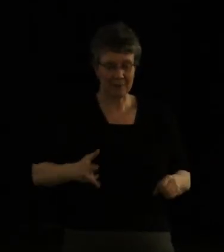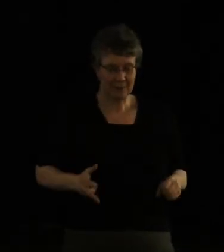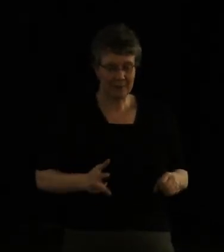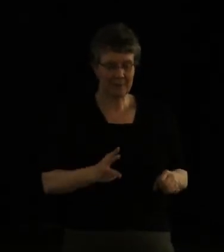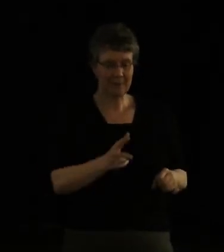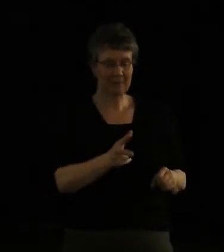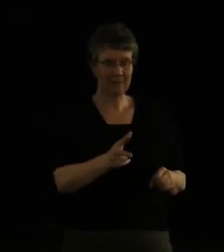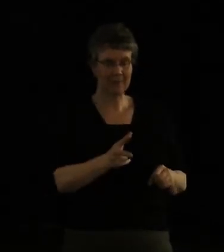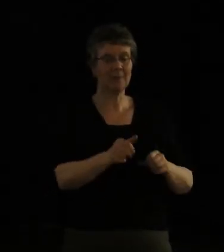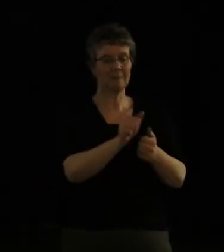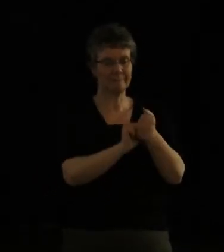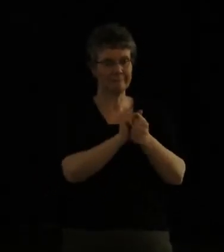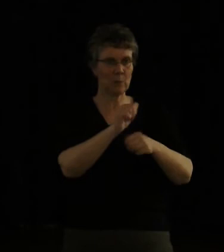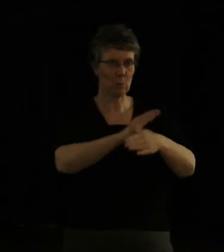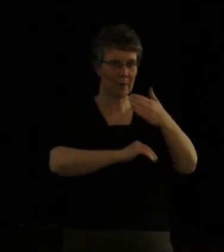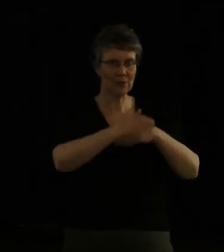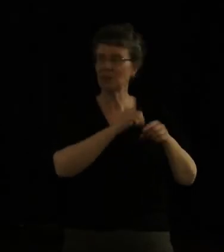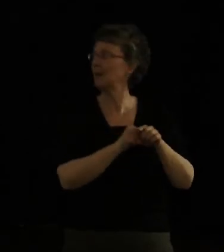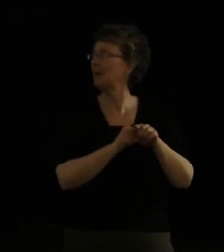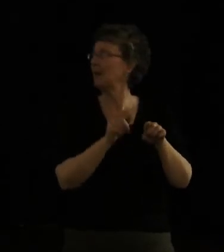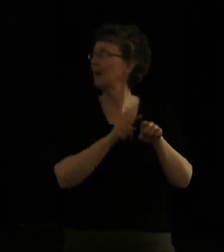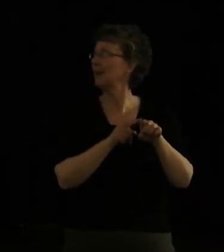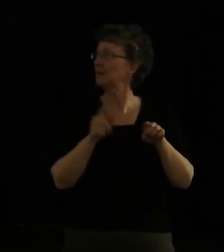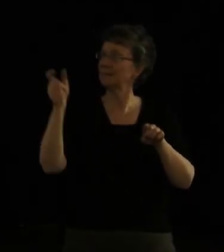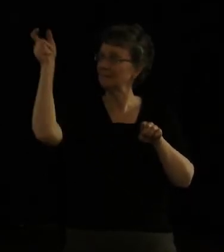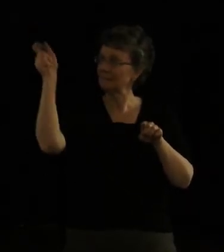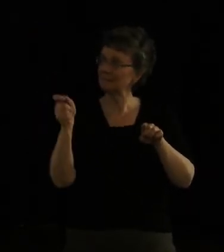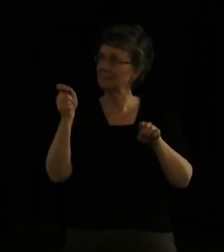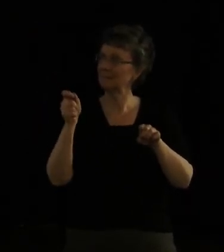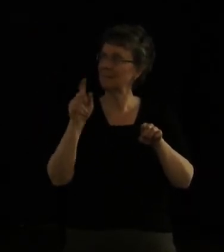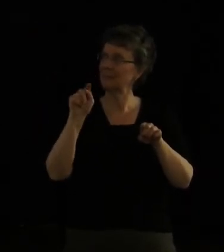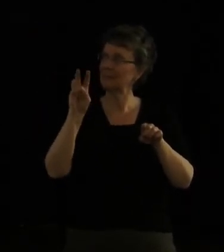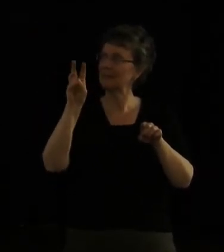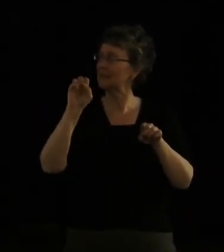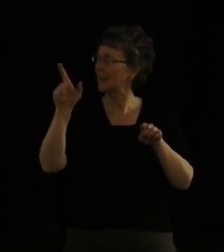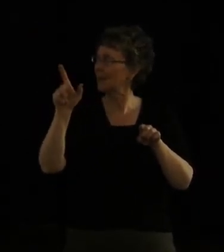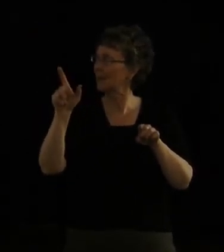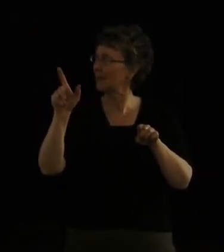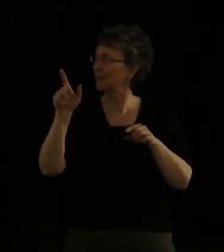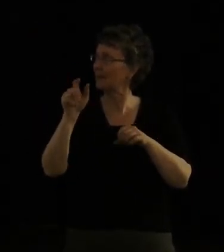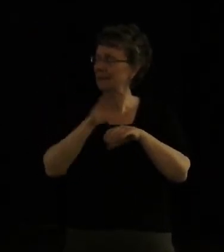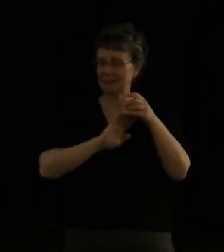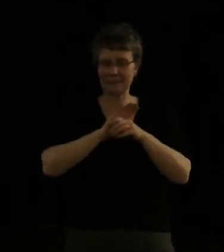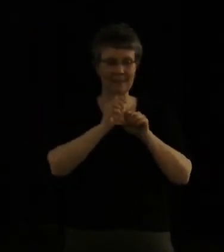the paper towel, and get rid of the paper towel in the garbage before ever having to touch the wheels of your wheelchair again.